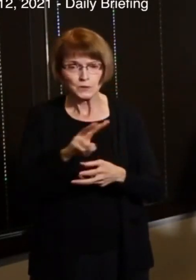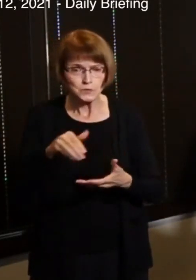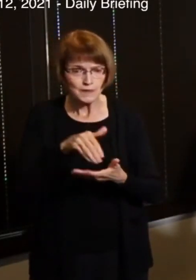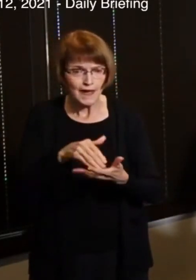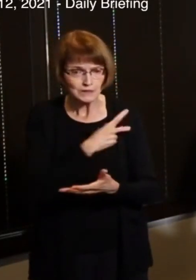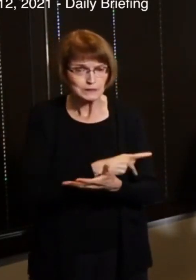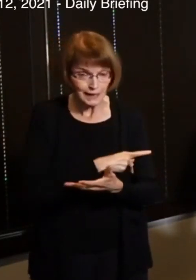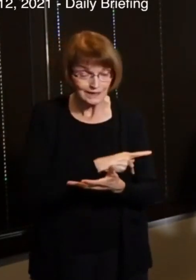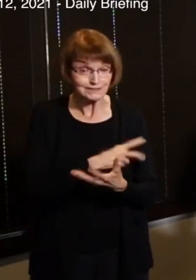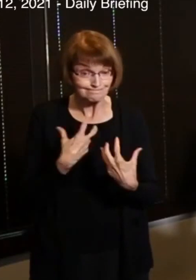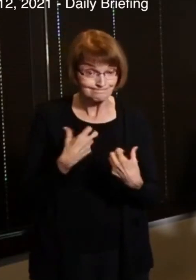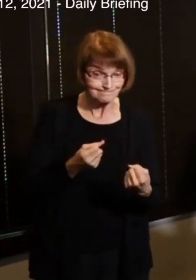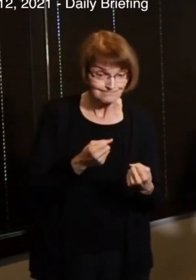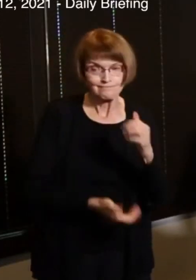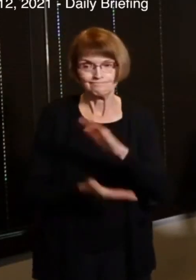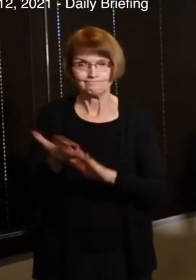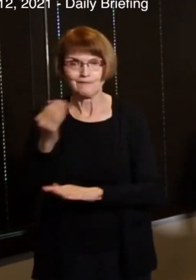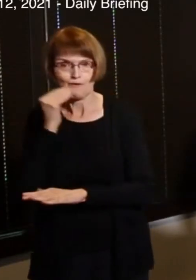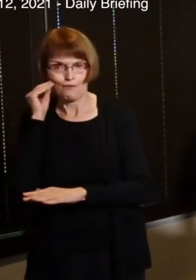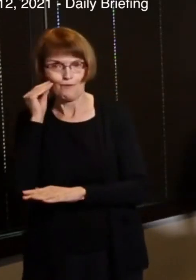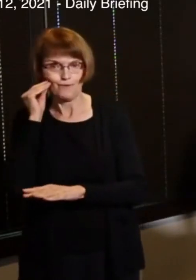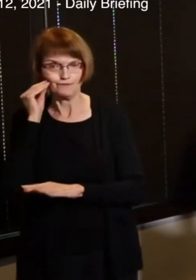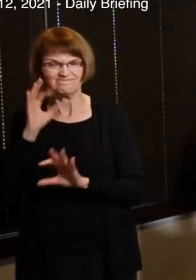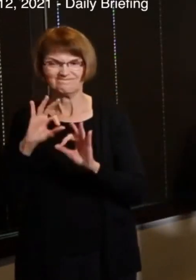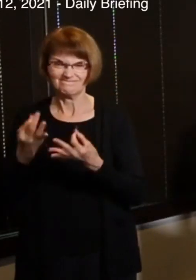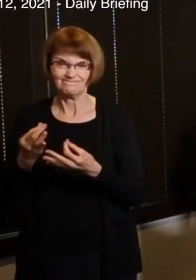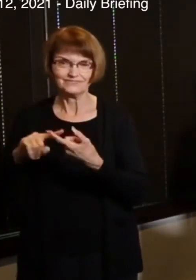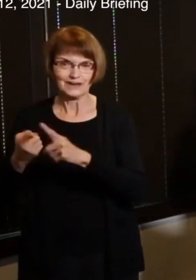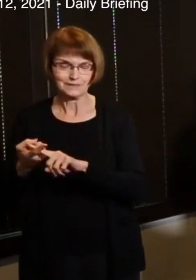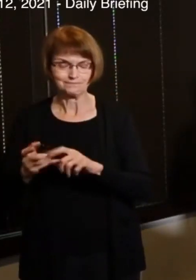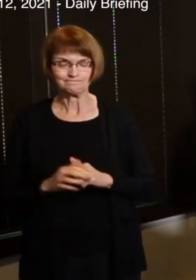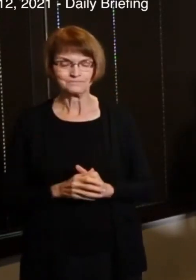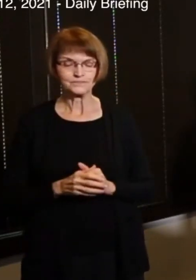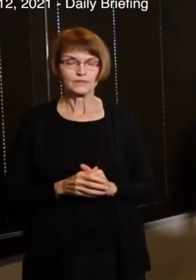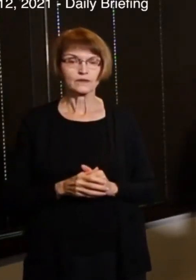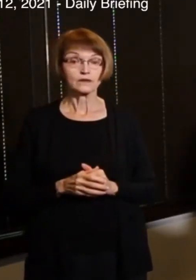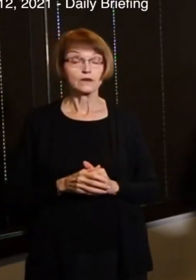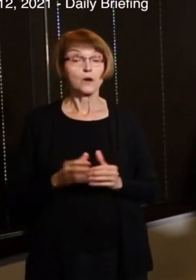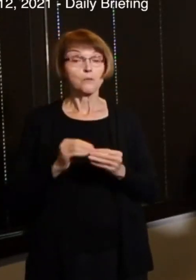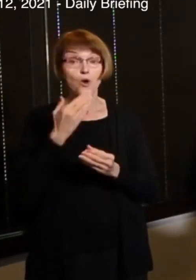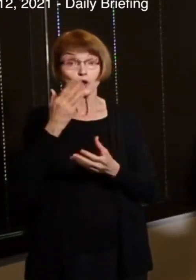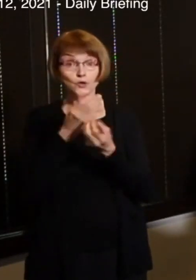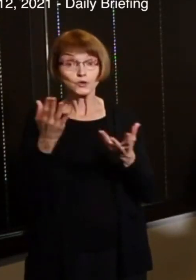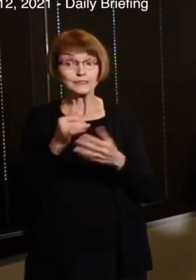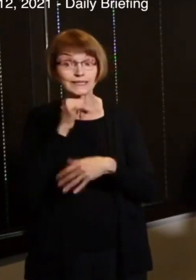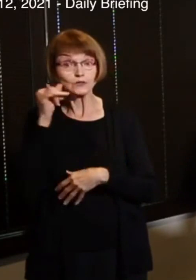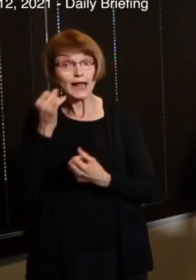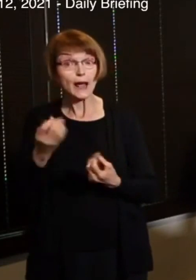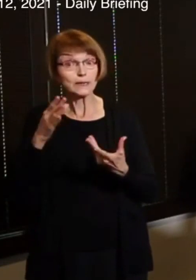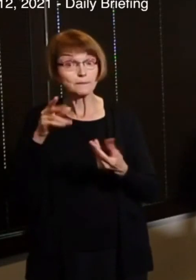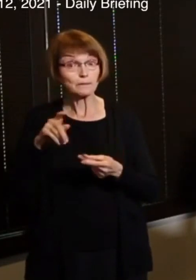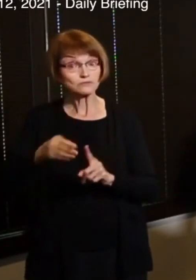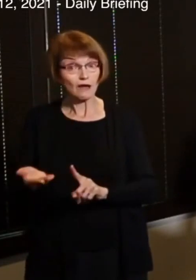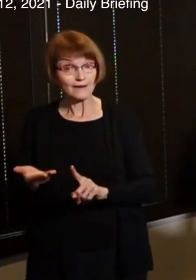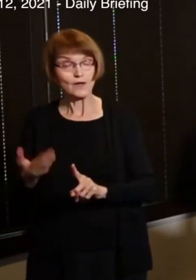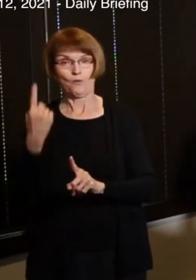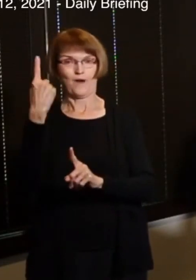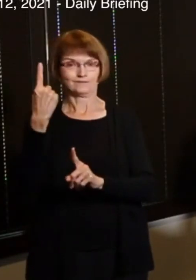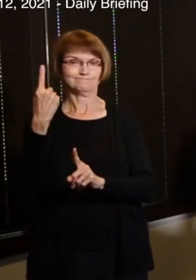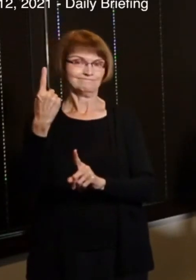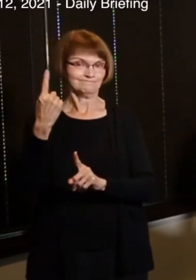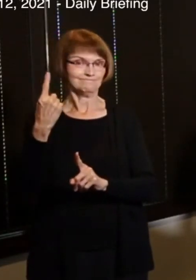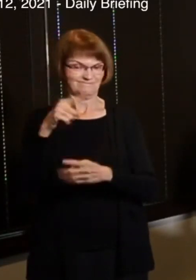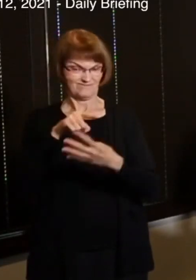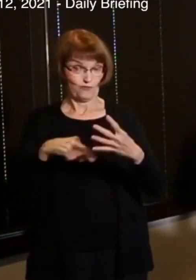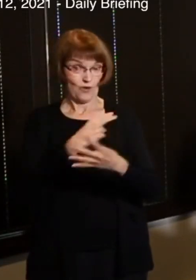to their family and friends. More good news, we're only reporting 1 death yesterday from our task force hospitals